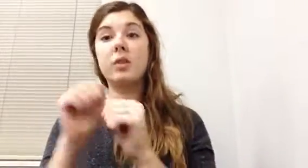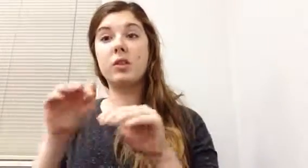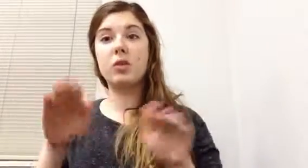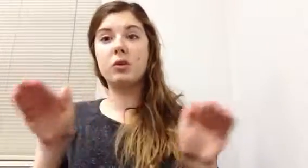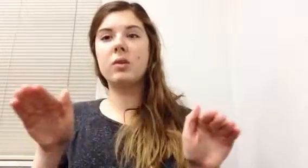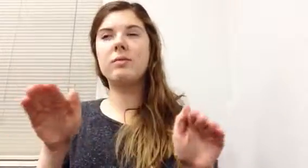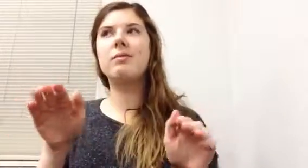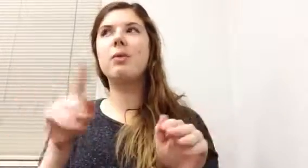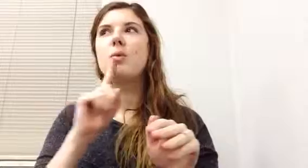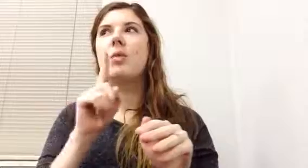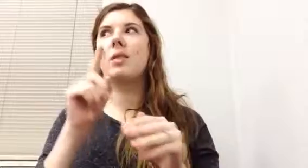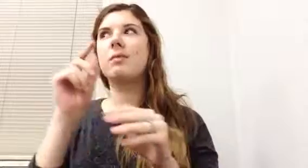pornography and children don't go together.